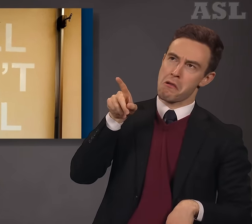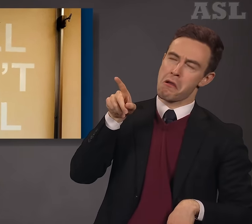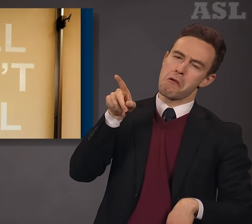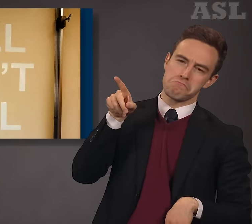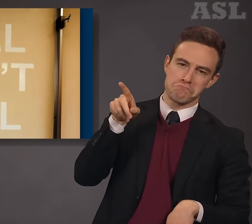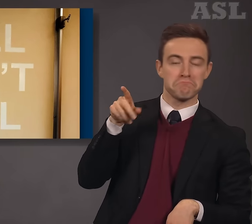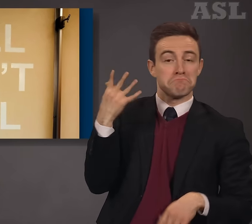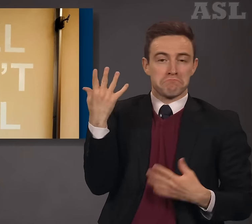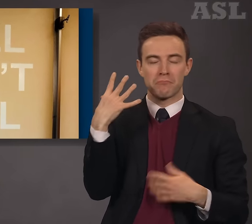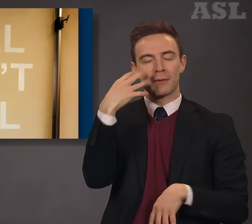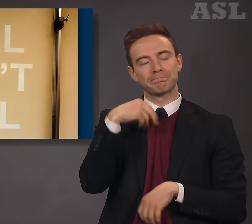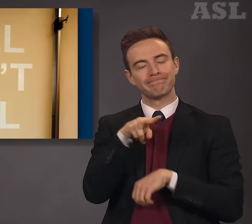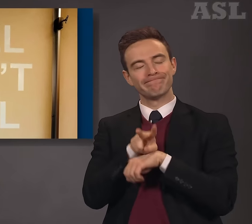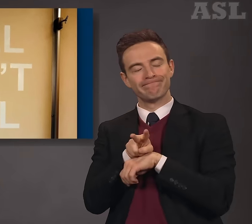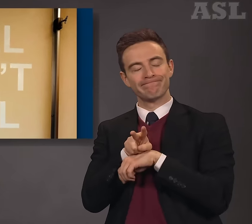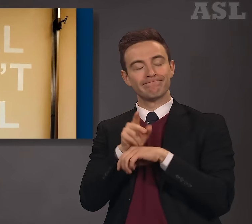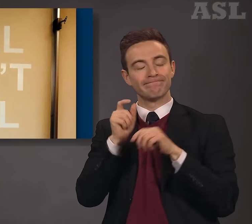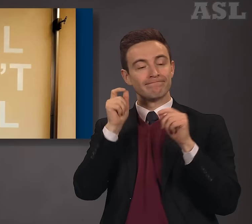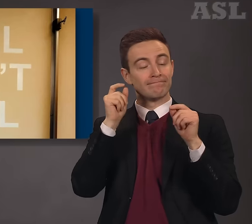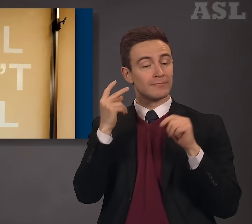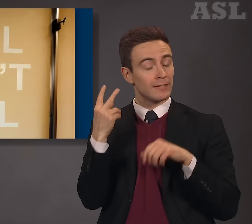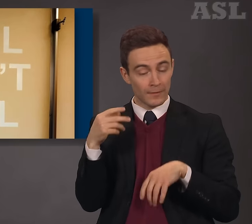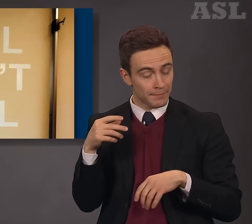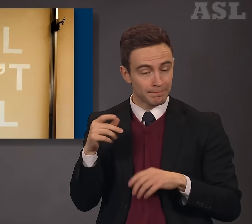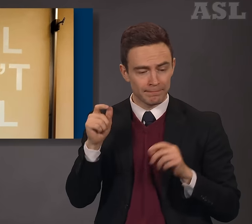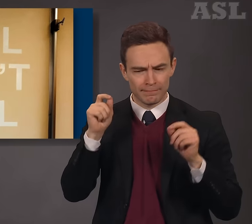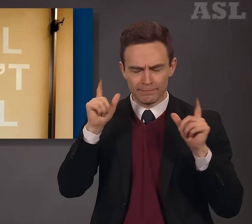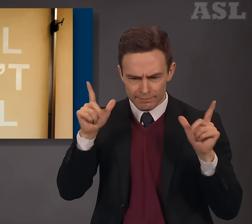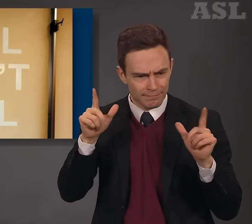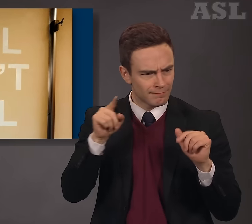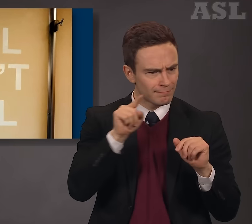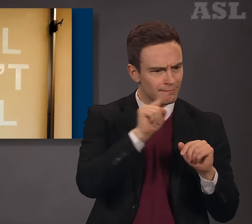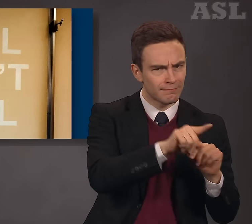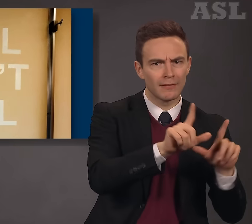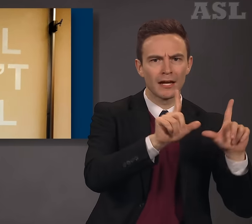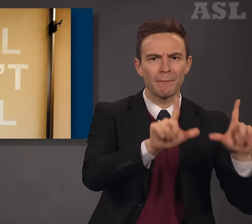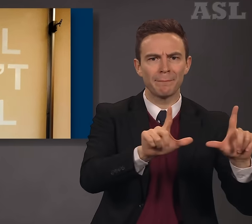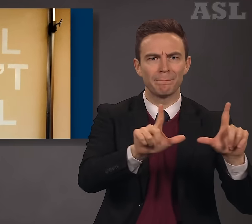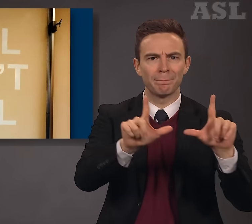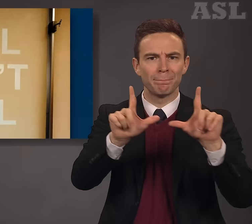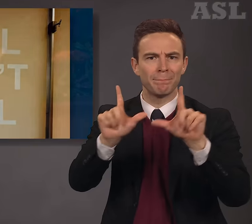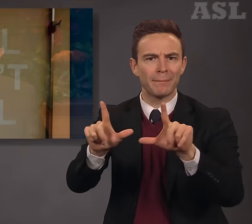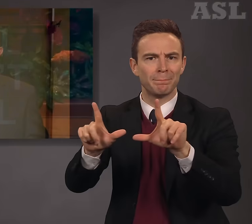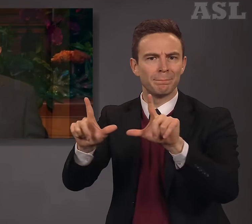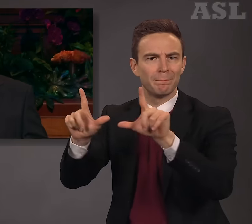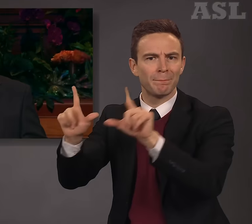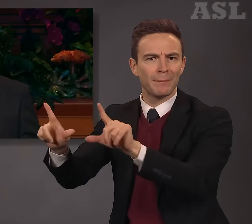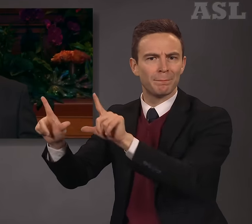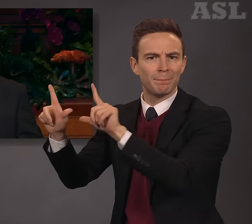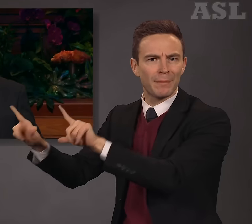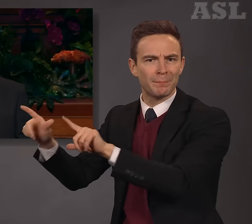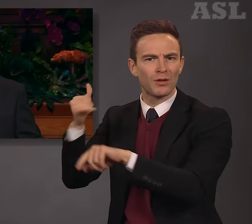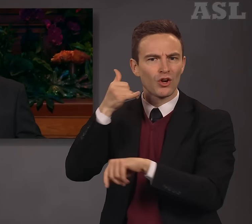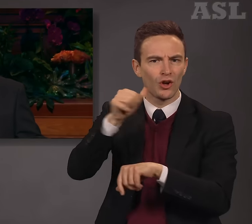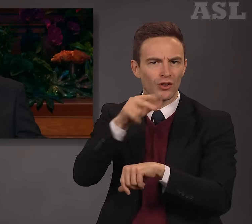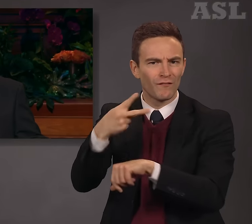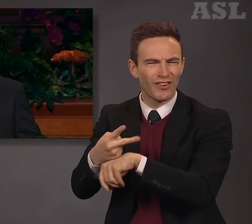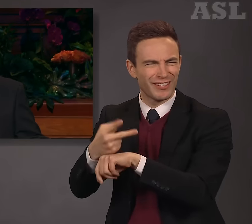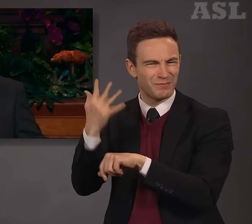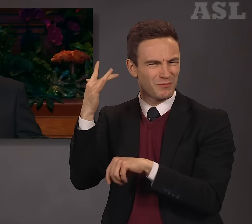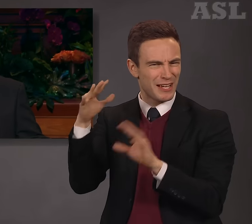the next day I observed the same message repeated in several parts of the room. Why was that message so